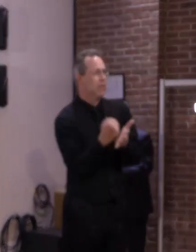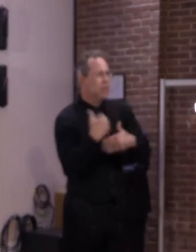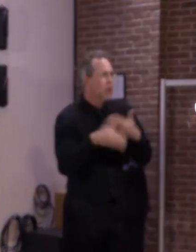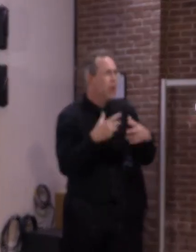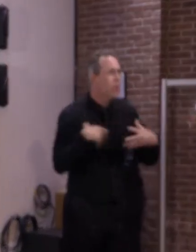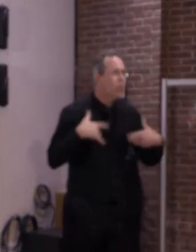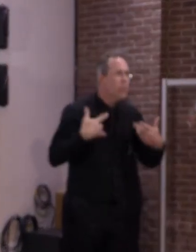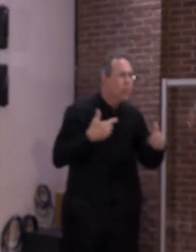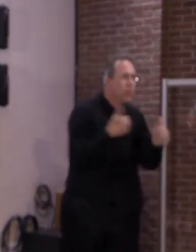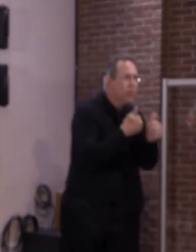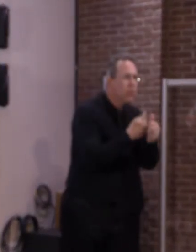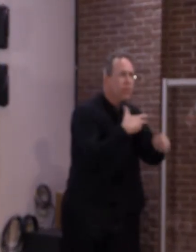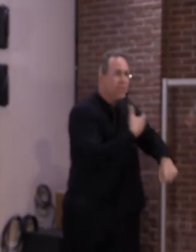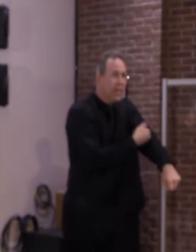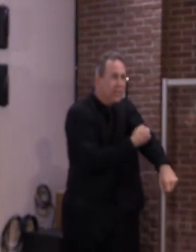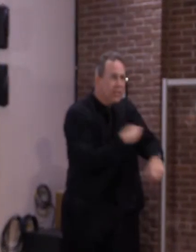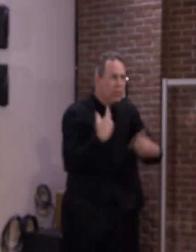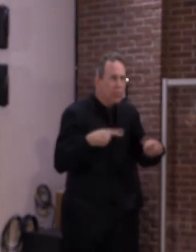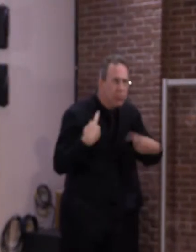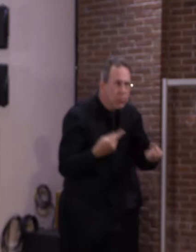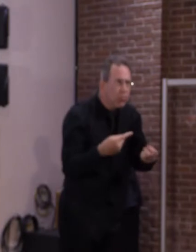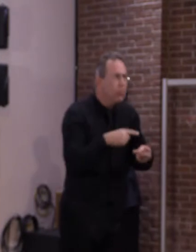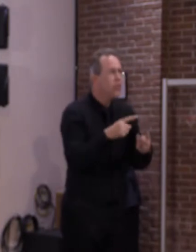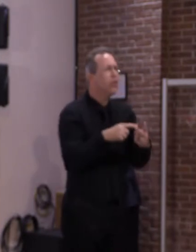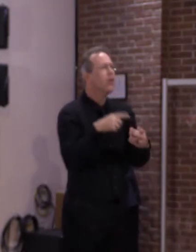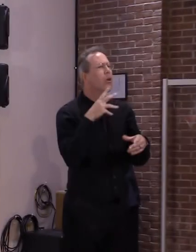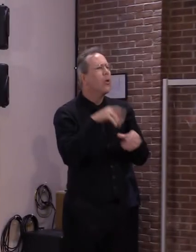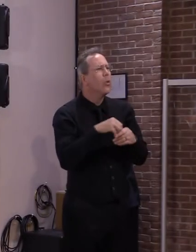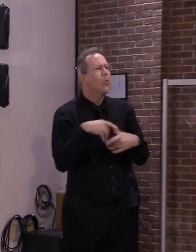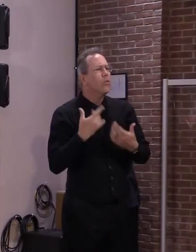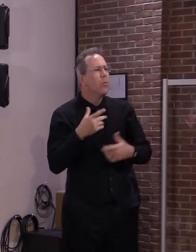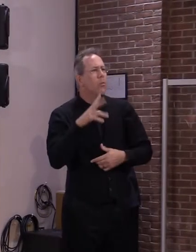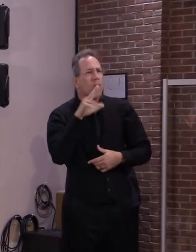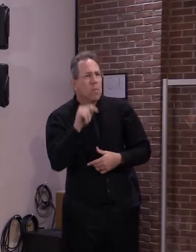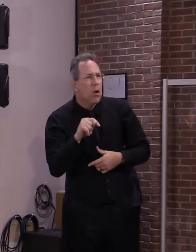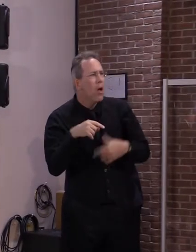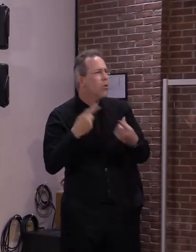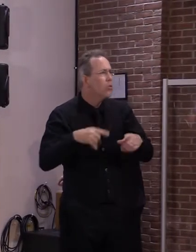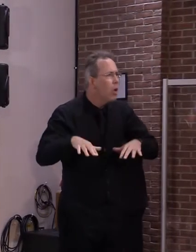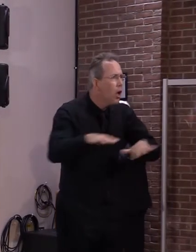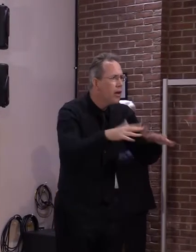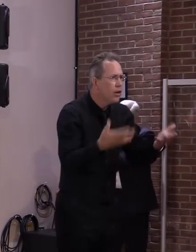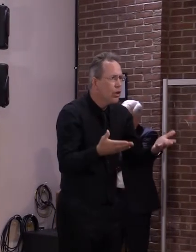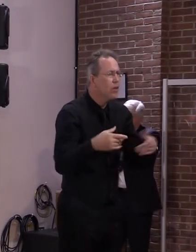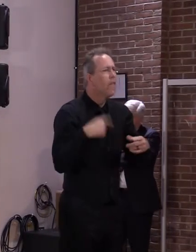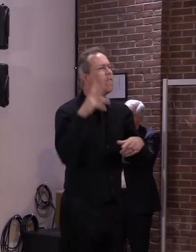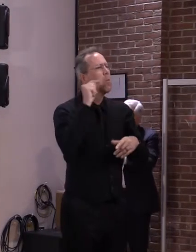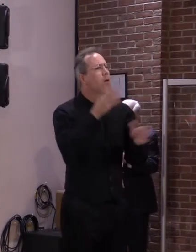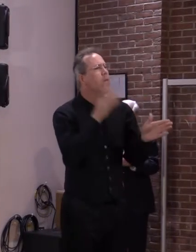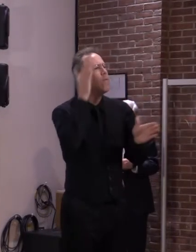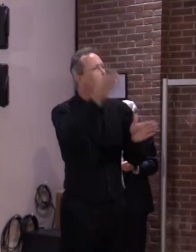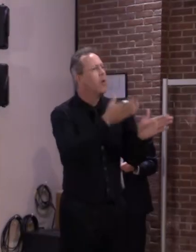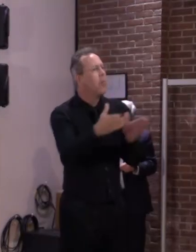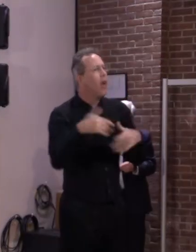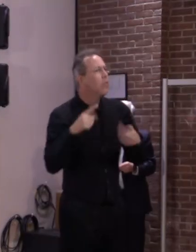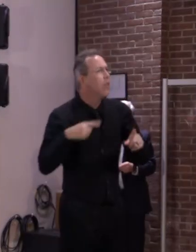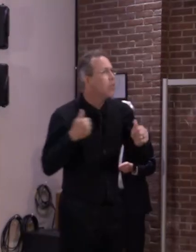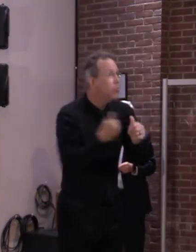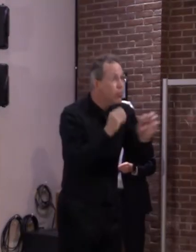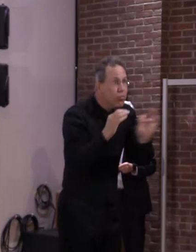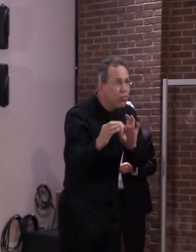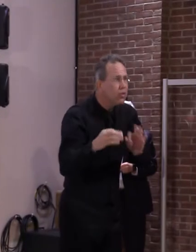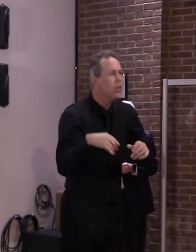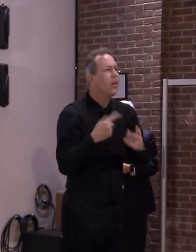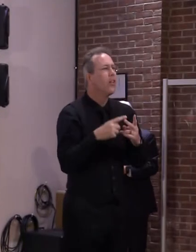will include our Vermont Forward progress. We'll also get an education update from Secretary French and a health